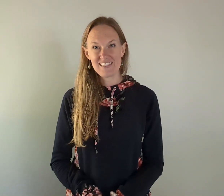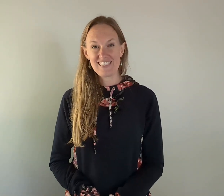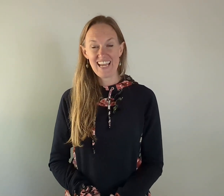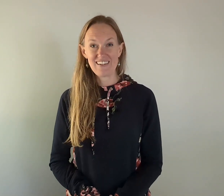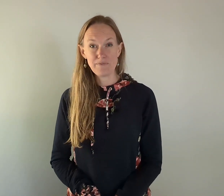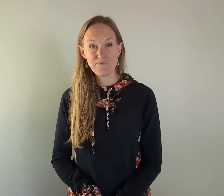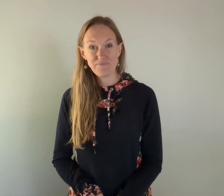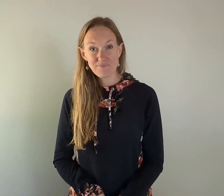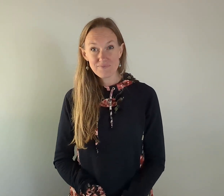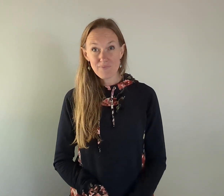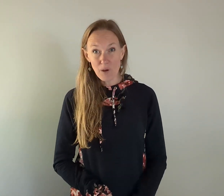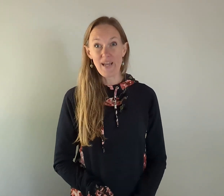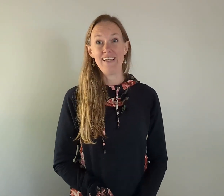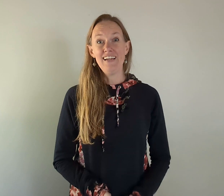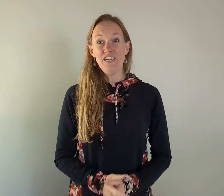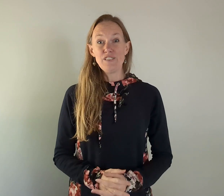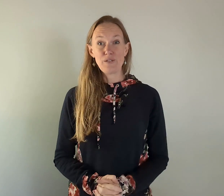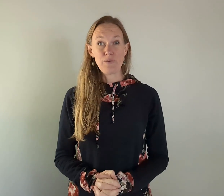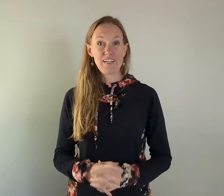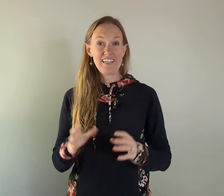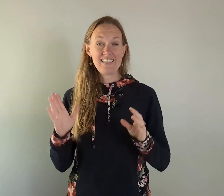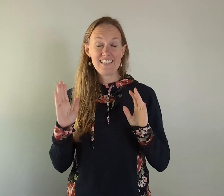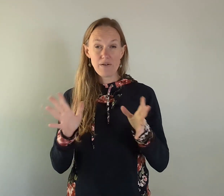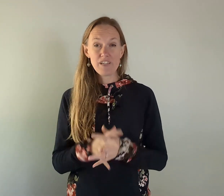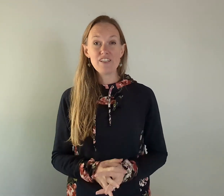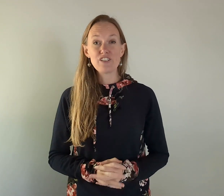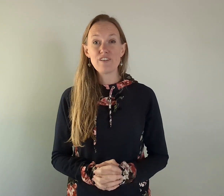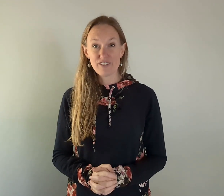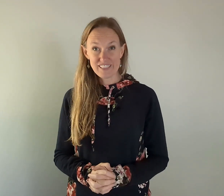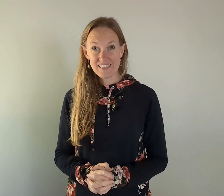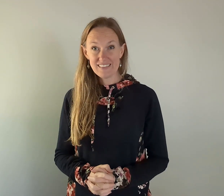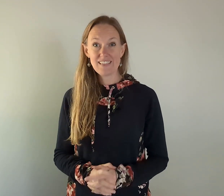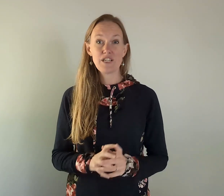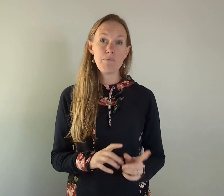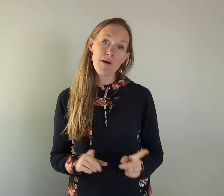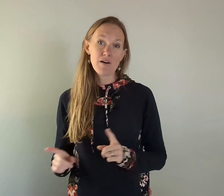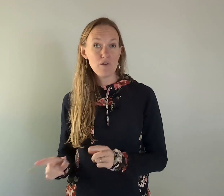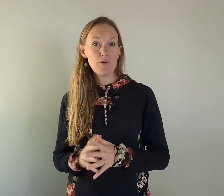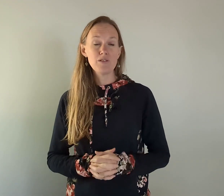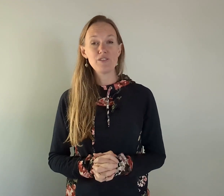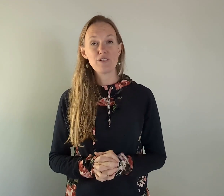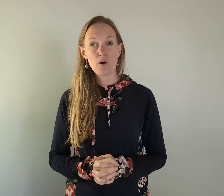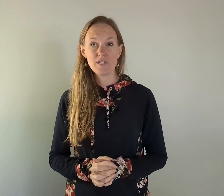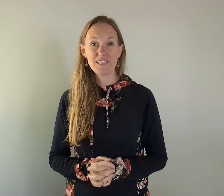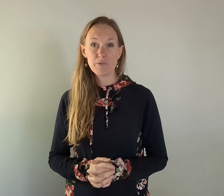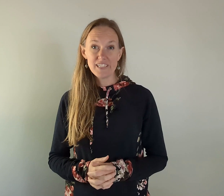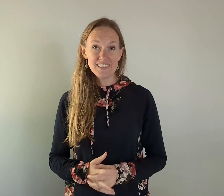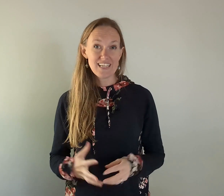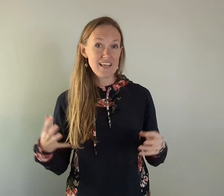to the channel. Okay, so today we're gonna learn the verses. Tomorrow we will learn the chorus and the bridge. Then